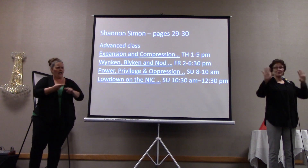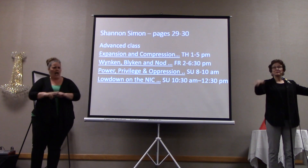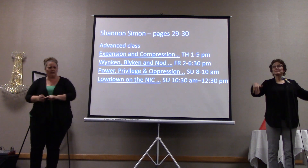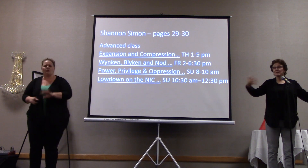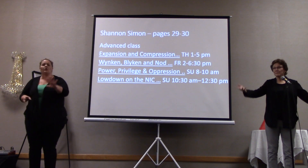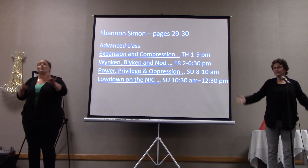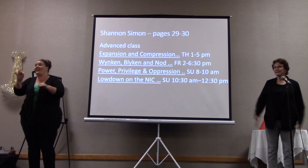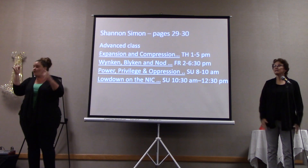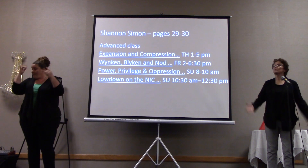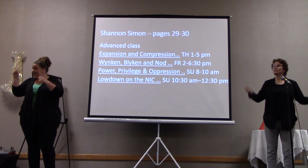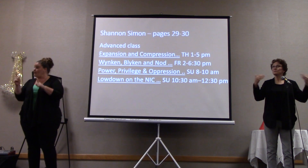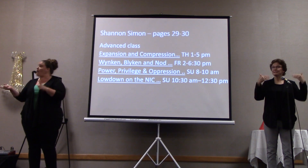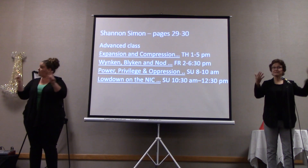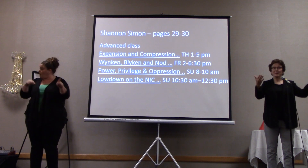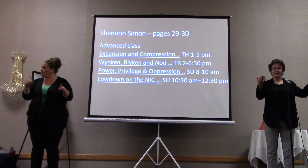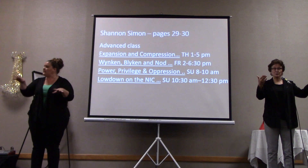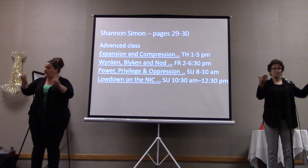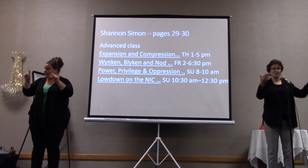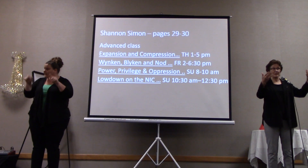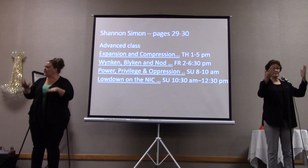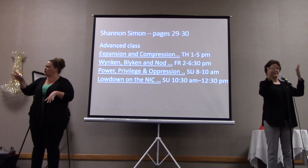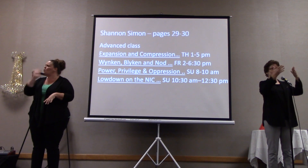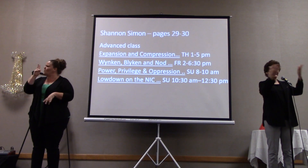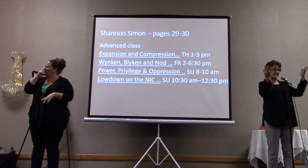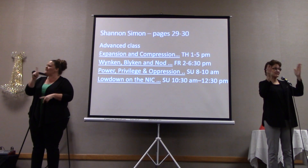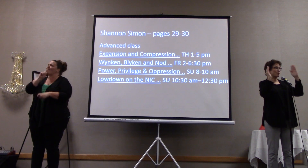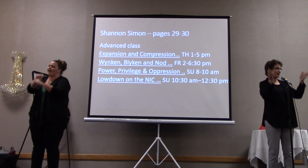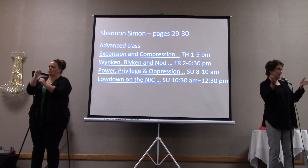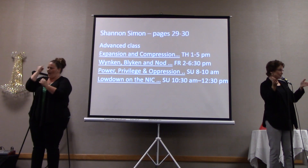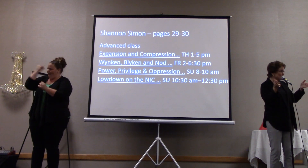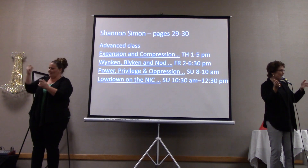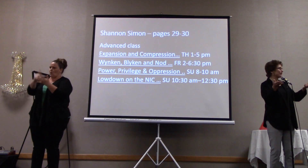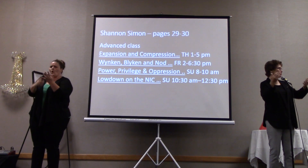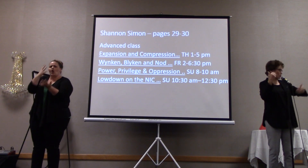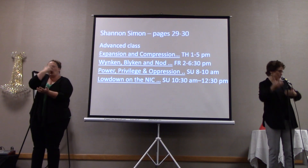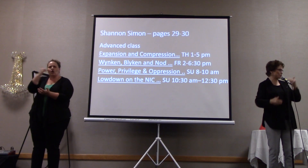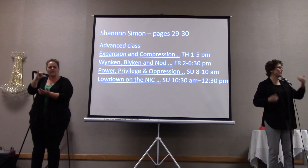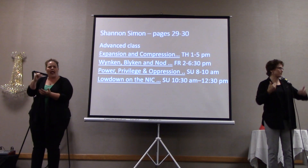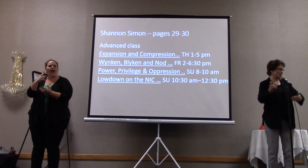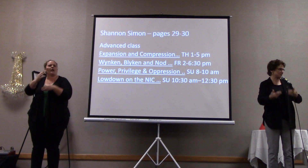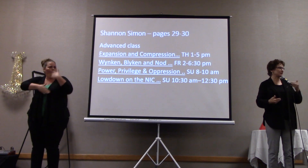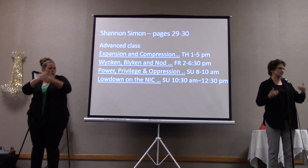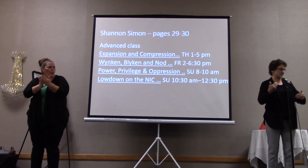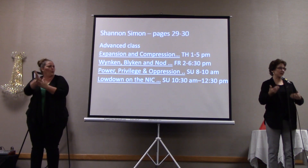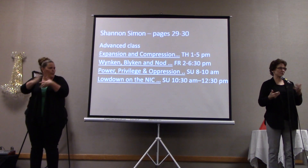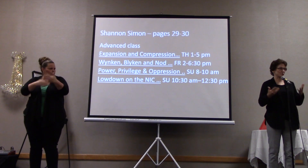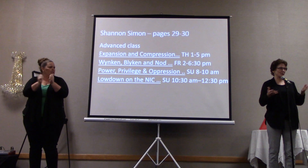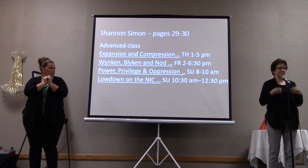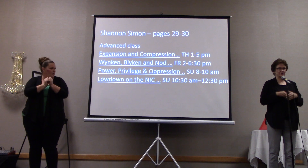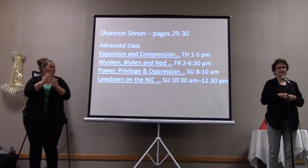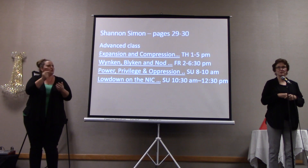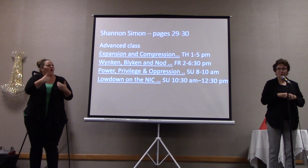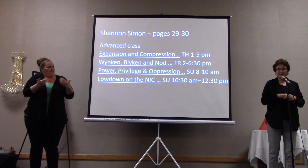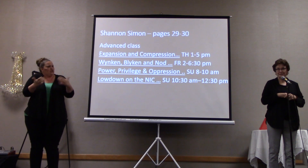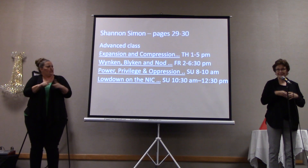So if you're thinking about taking it, we'll see some actual ideas of what it might look like, and we'll go through that process together, so you'll